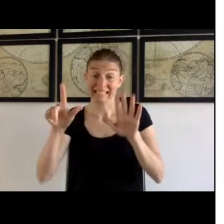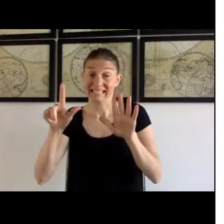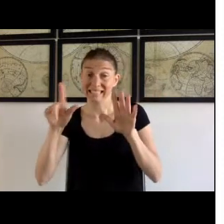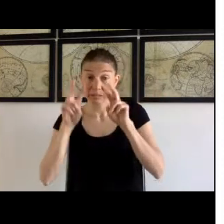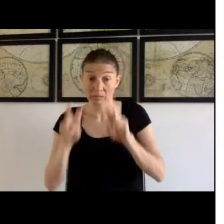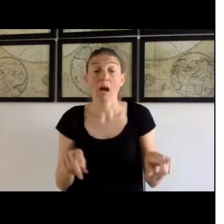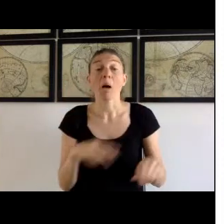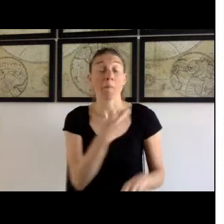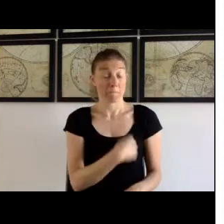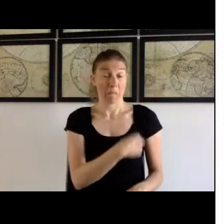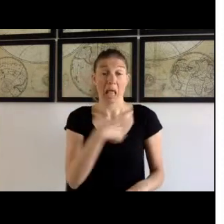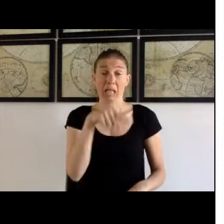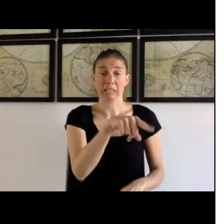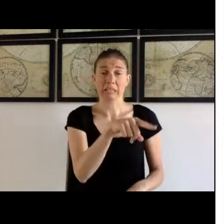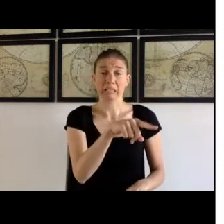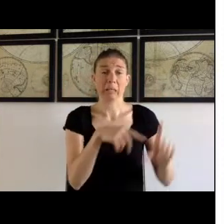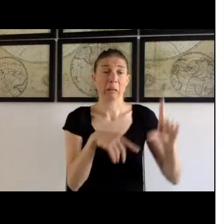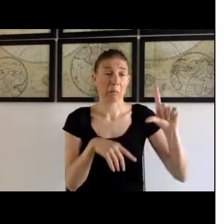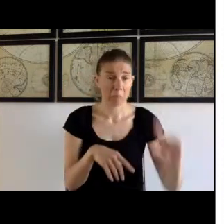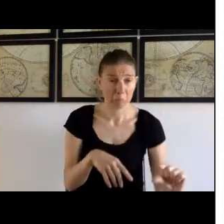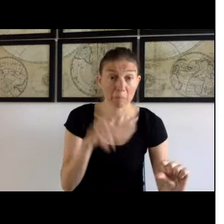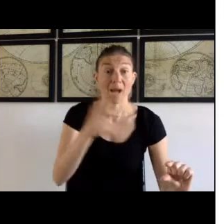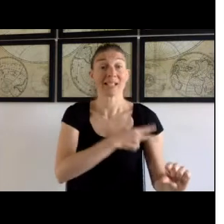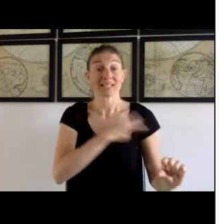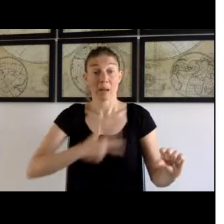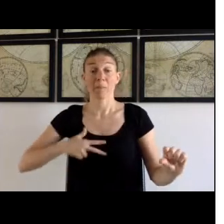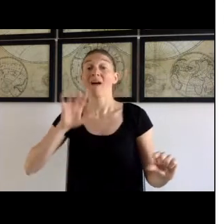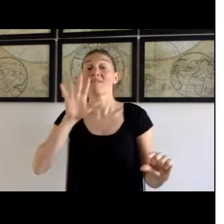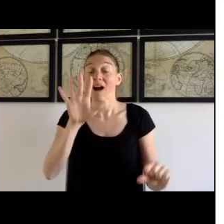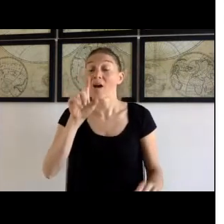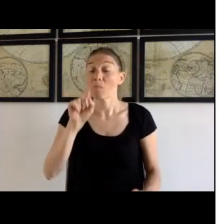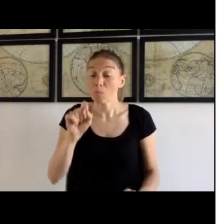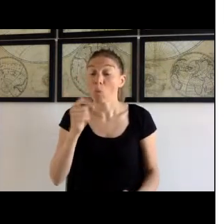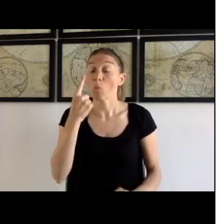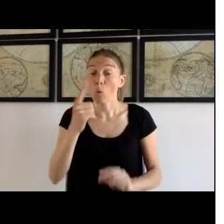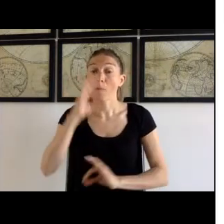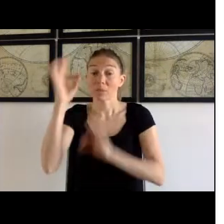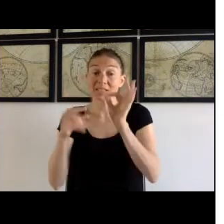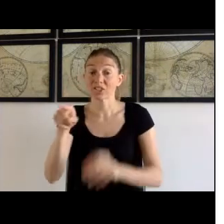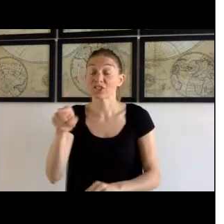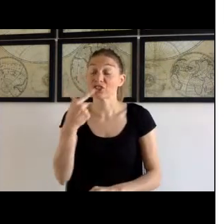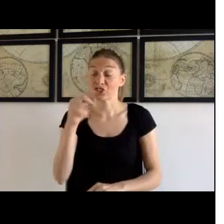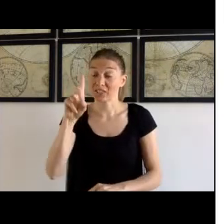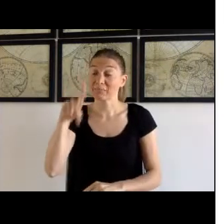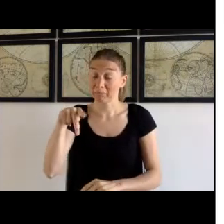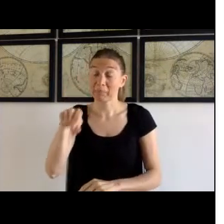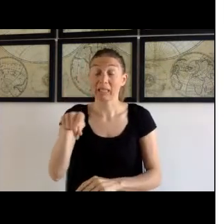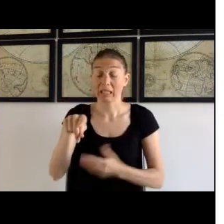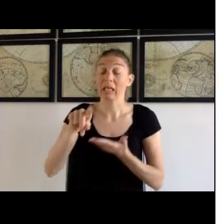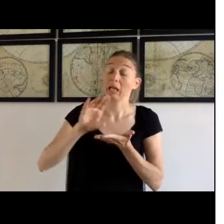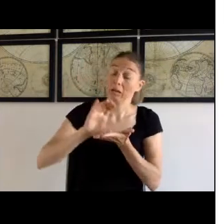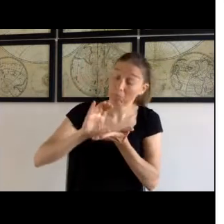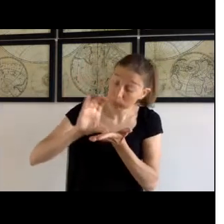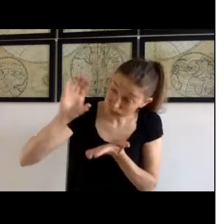and we saw that Denmark spent 5.1% of a GPD per